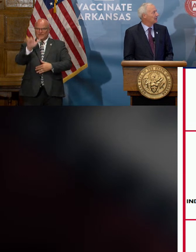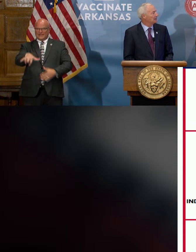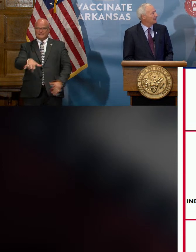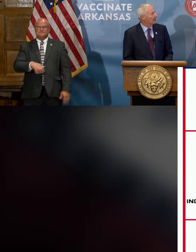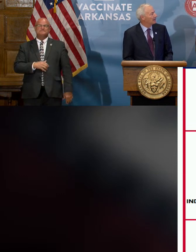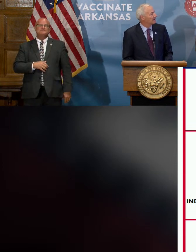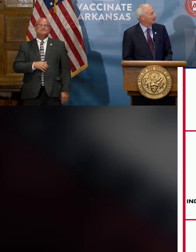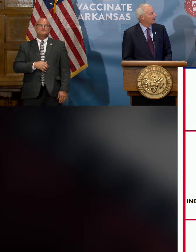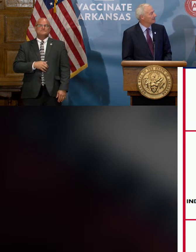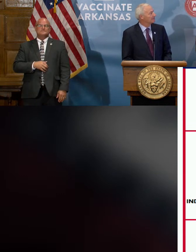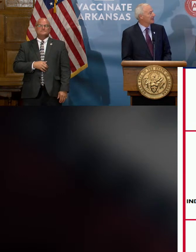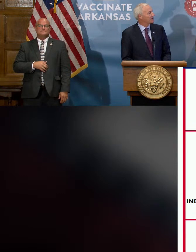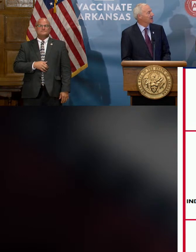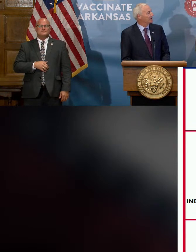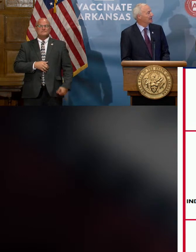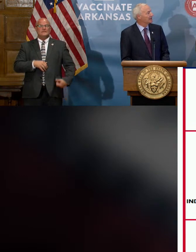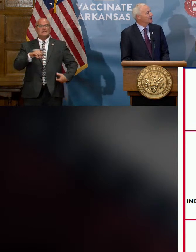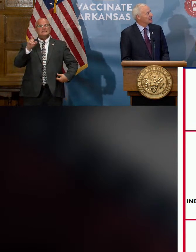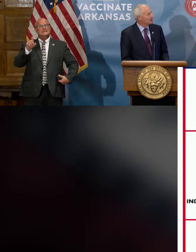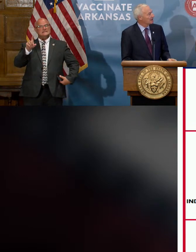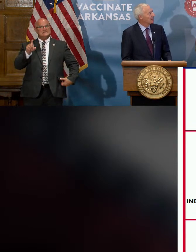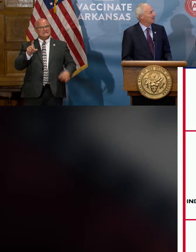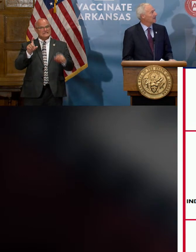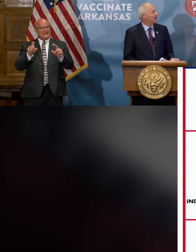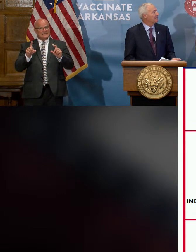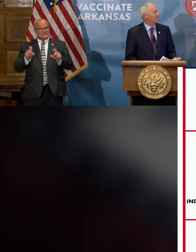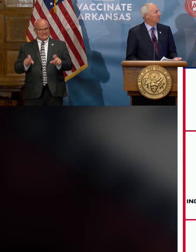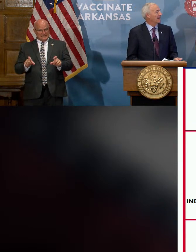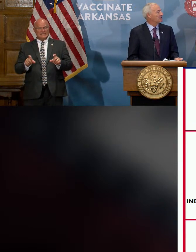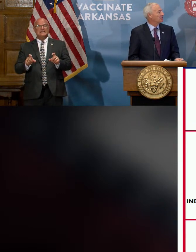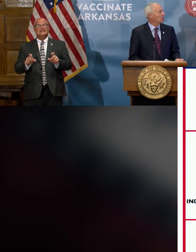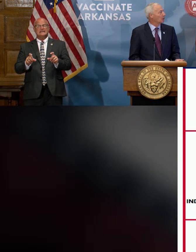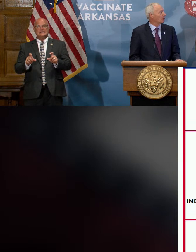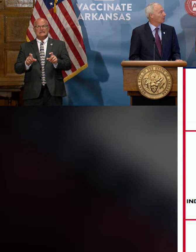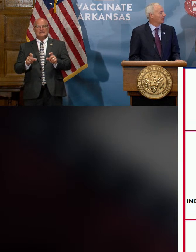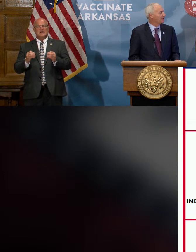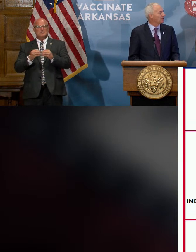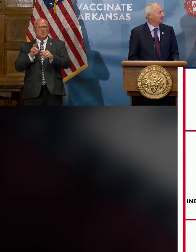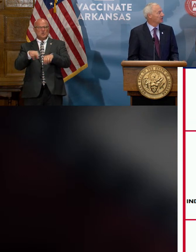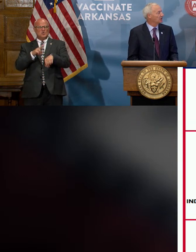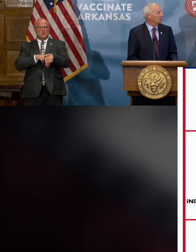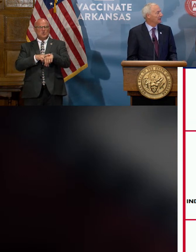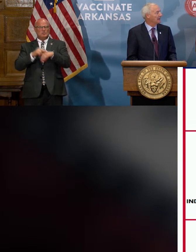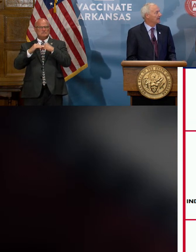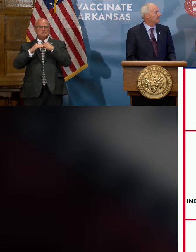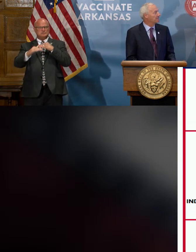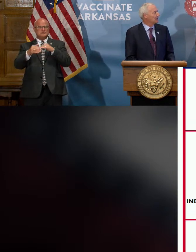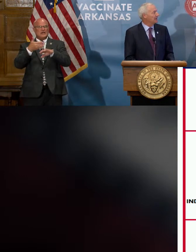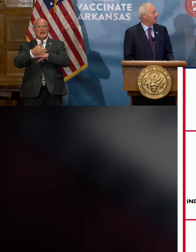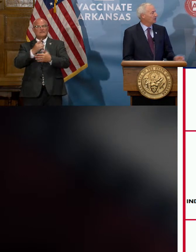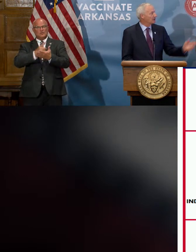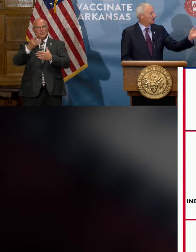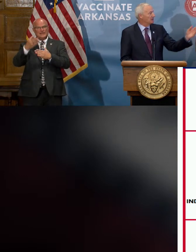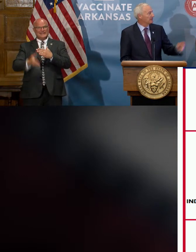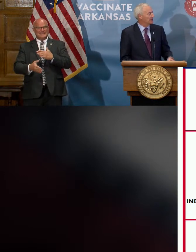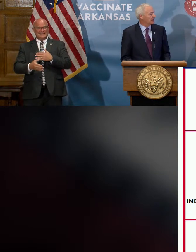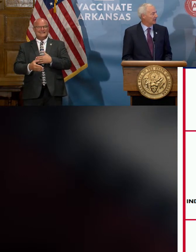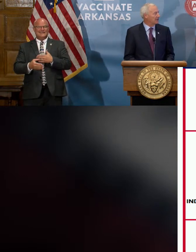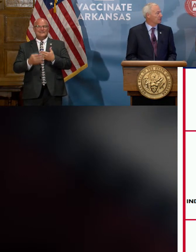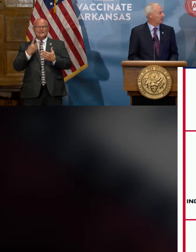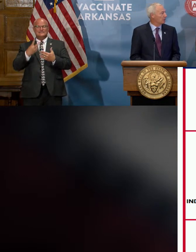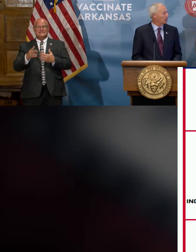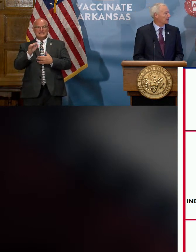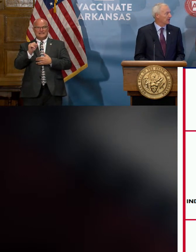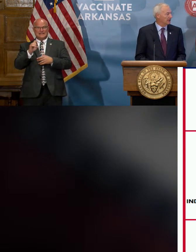area. Our testing is back to a more normal level after the weekend, and you can see